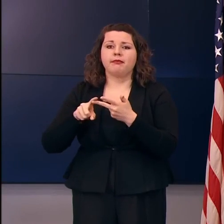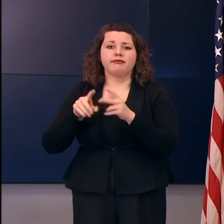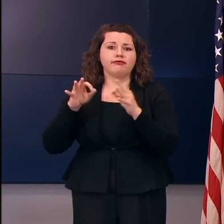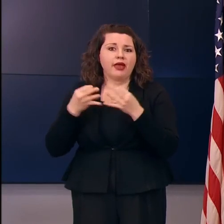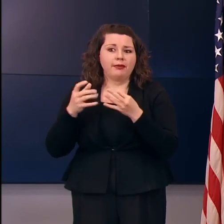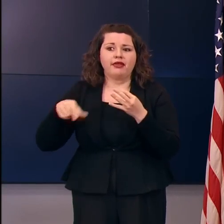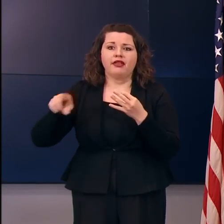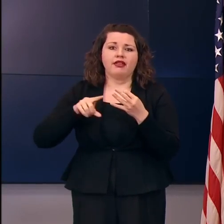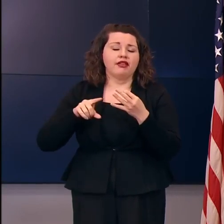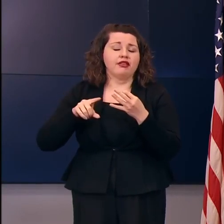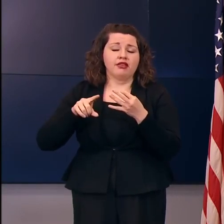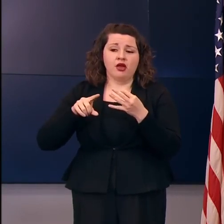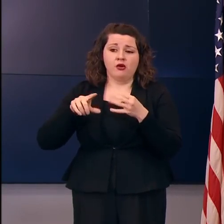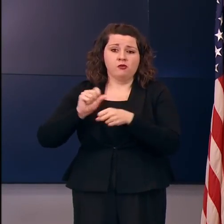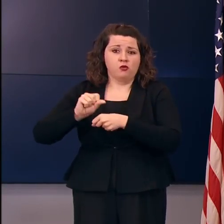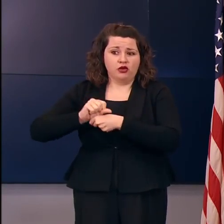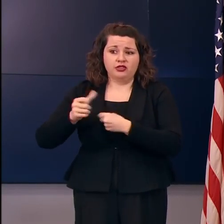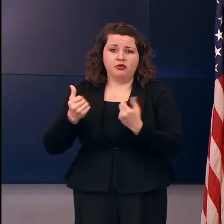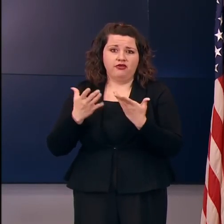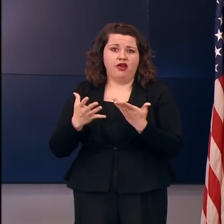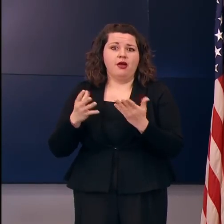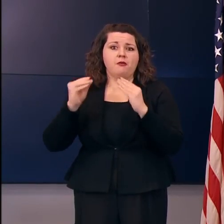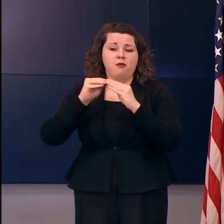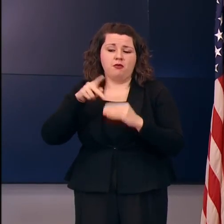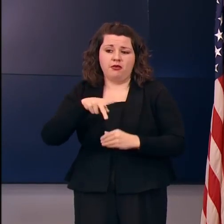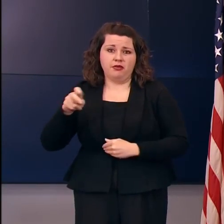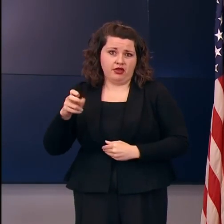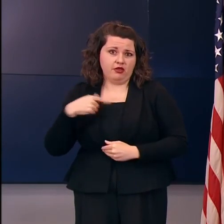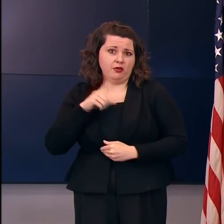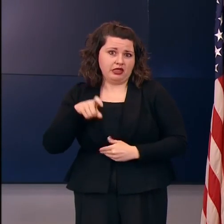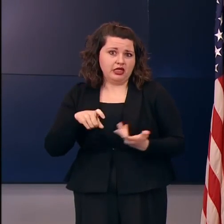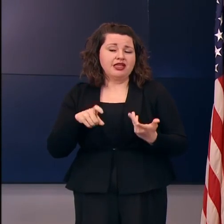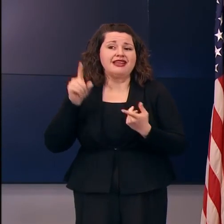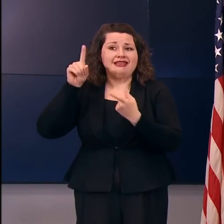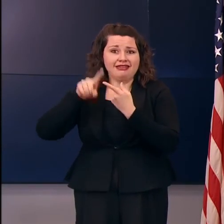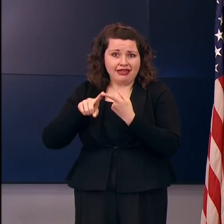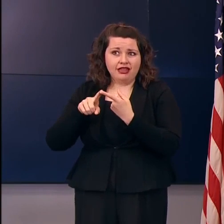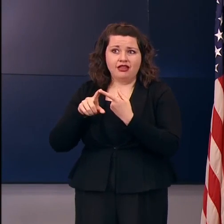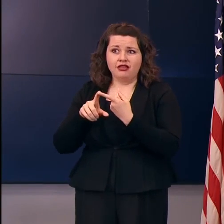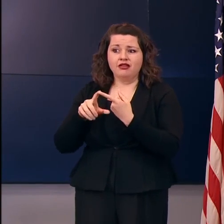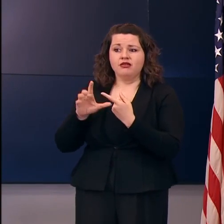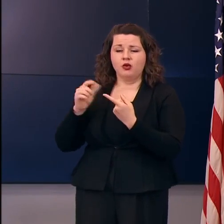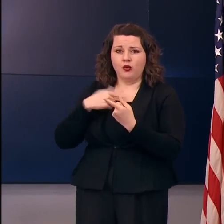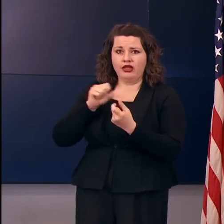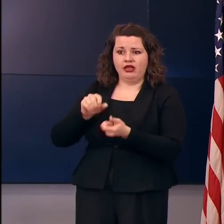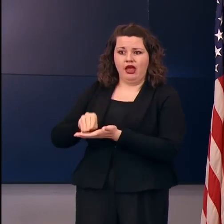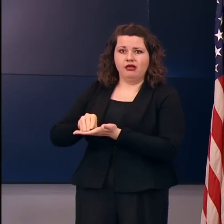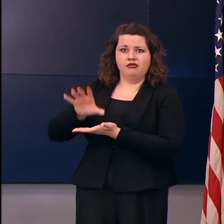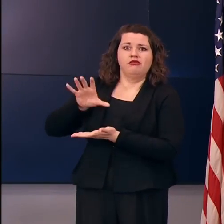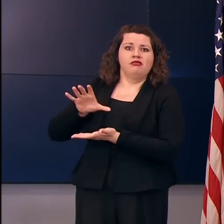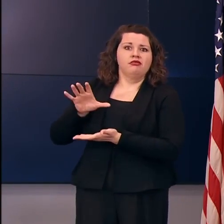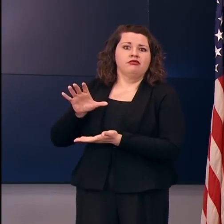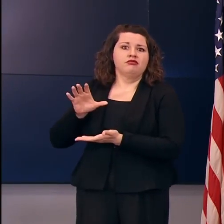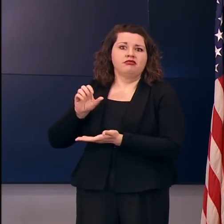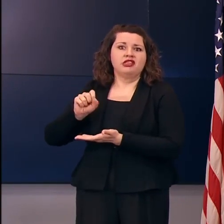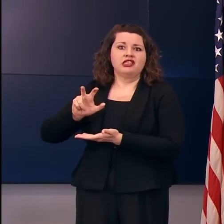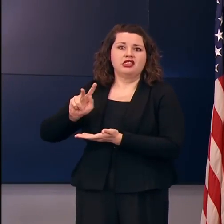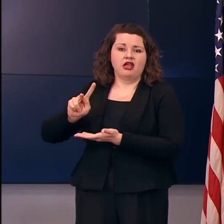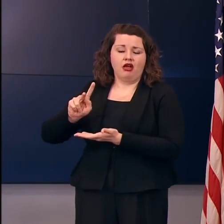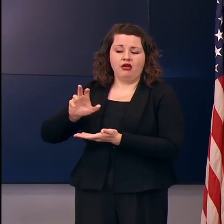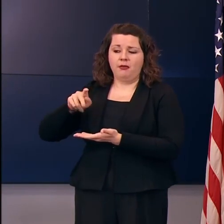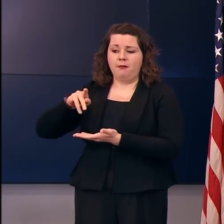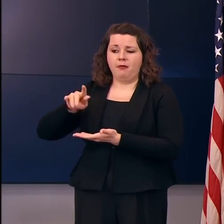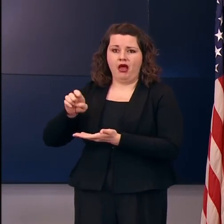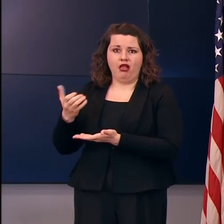are working to provide the additional PPE that we need until we can get our stockpile replenished. So we continue